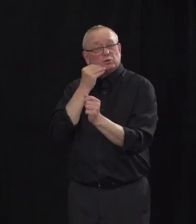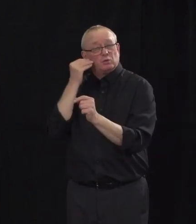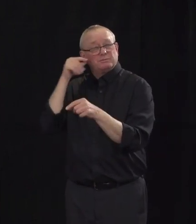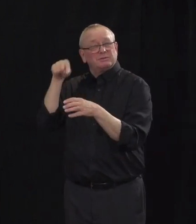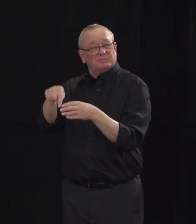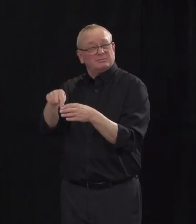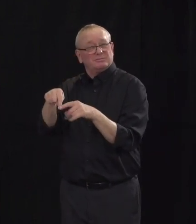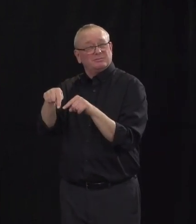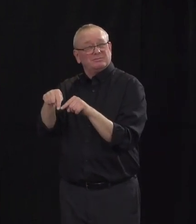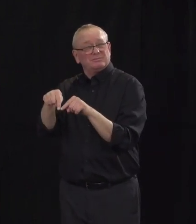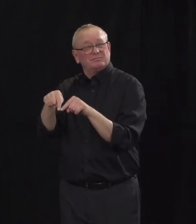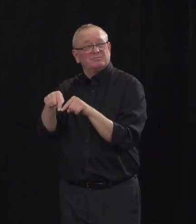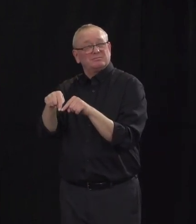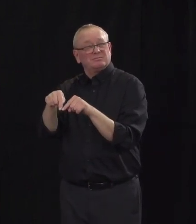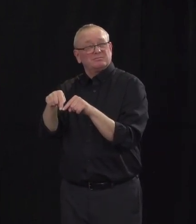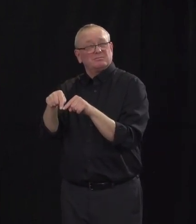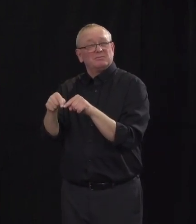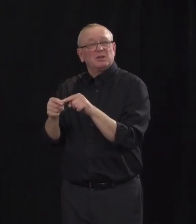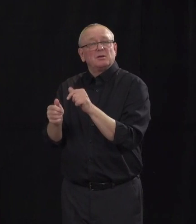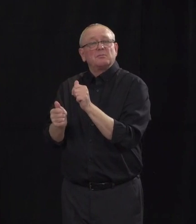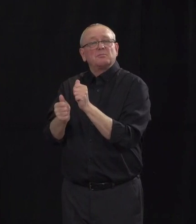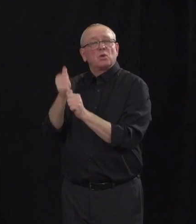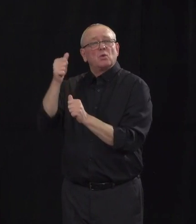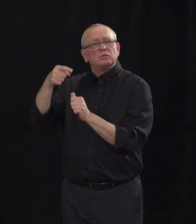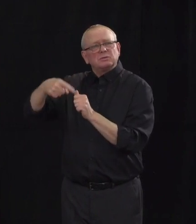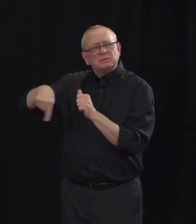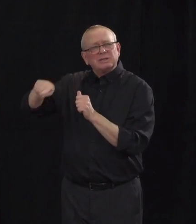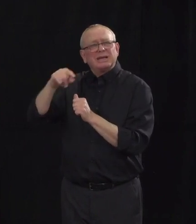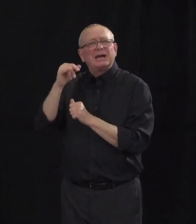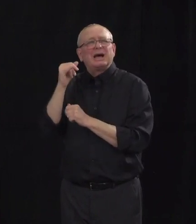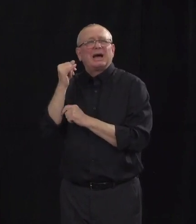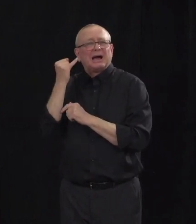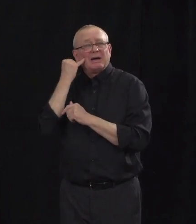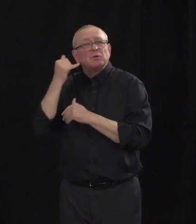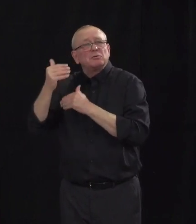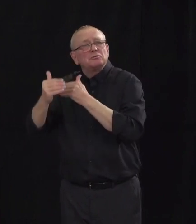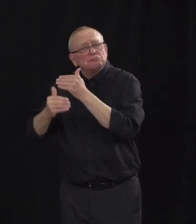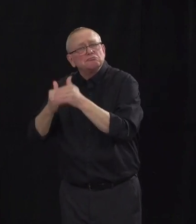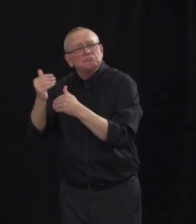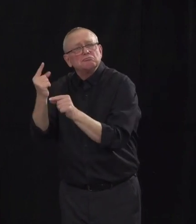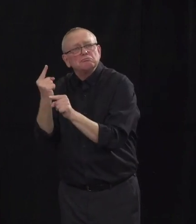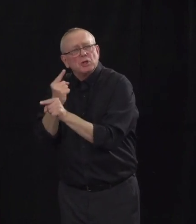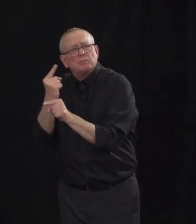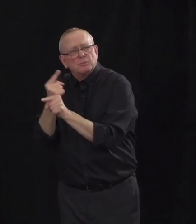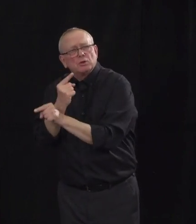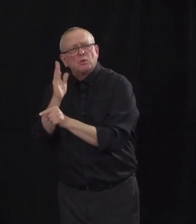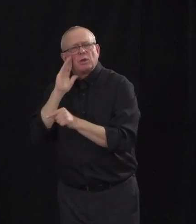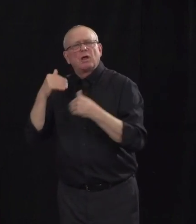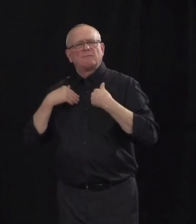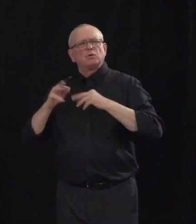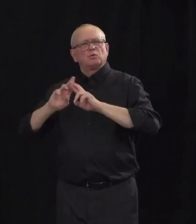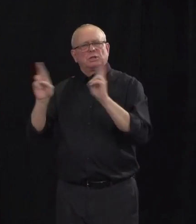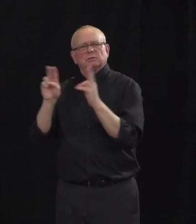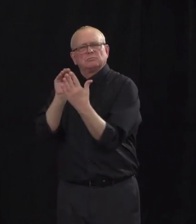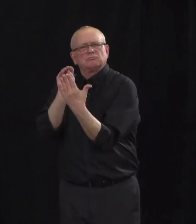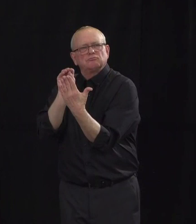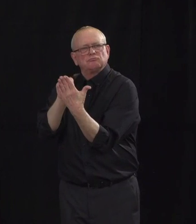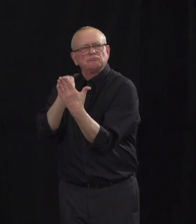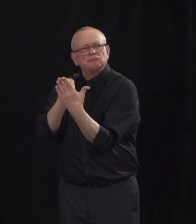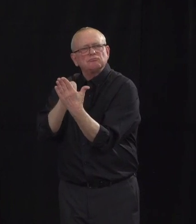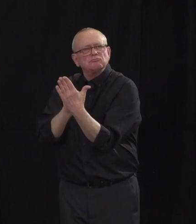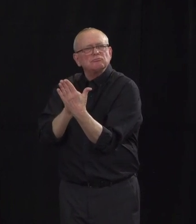an advance directive or would have had conversations with their loved ones, with the staff about their wishes, what should happen to them at the end of their